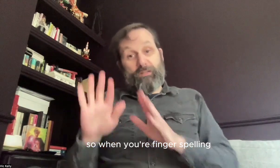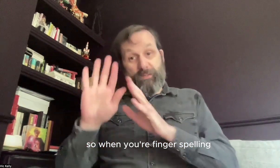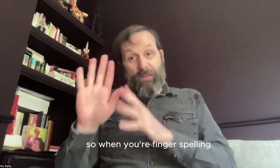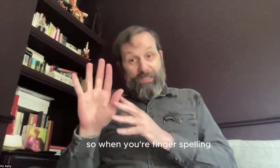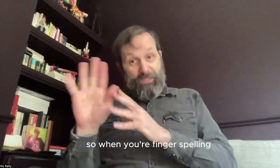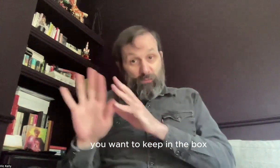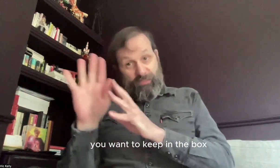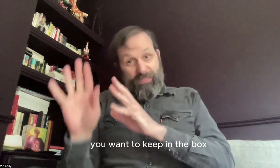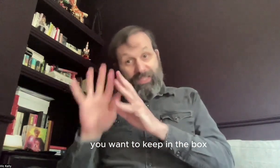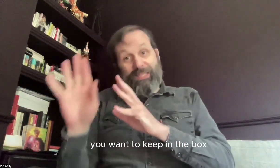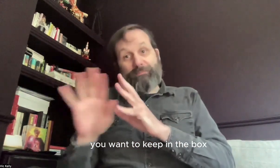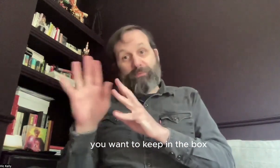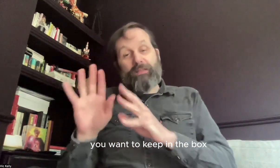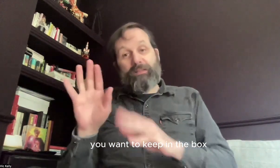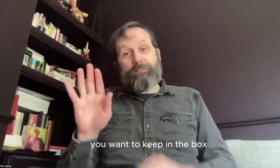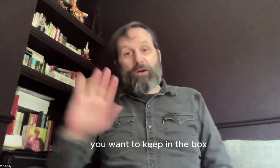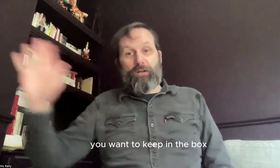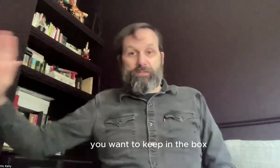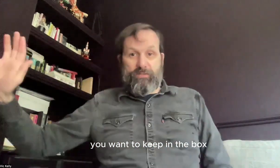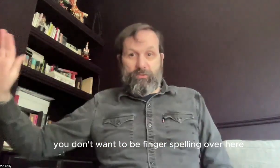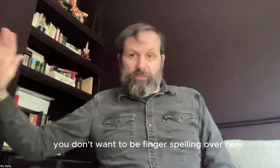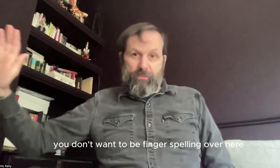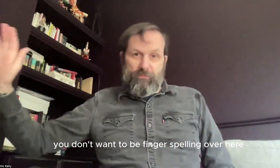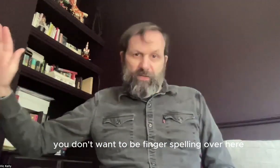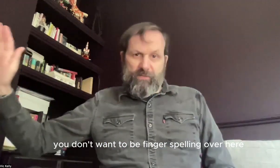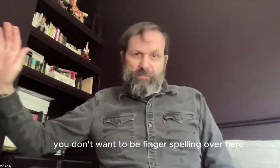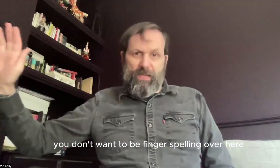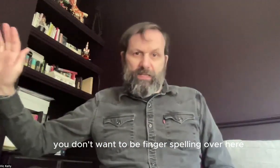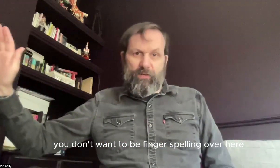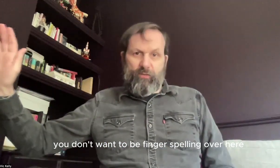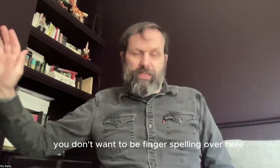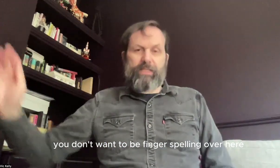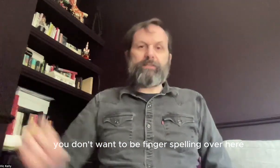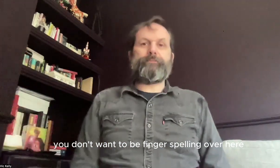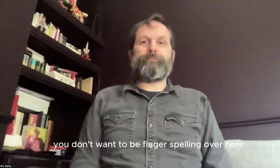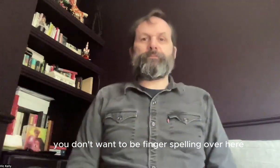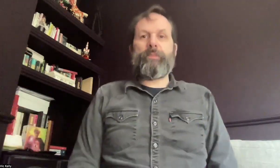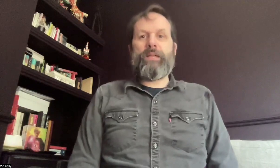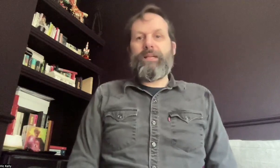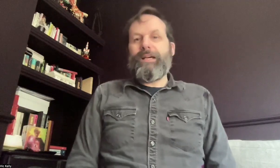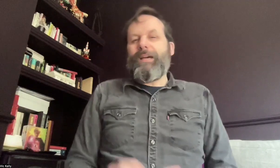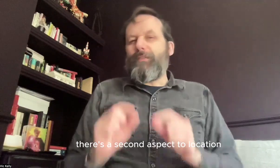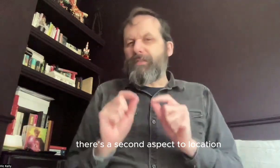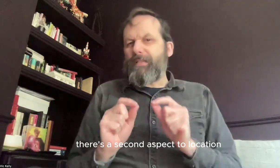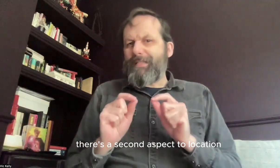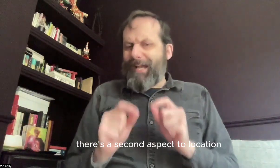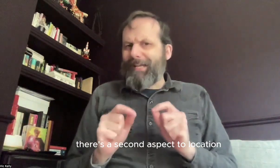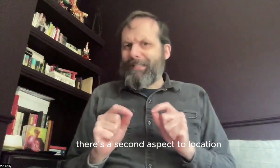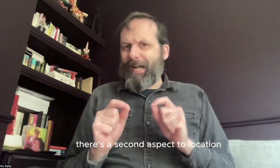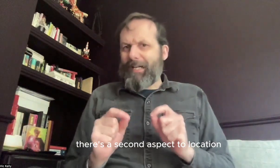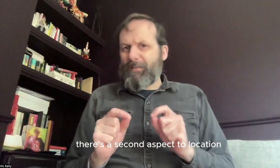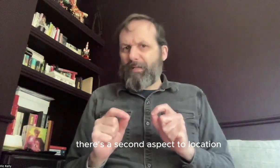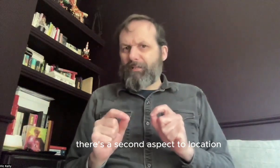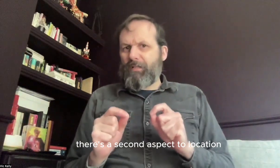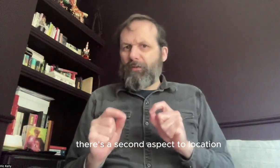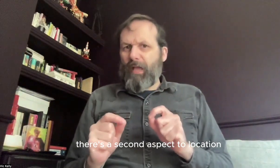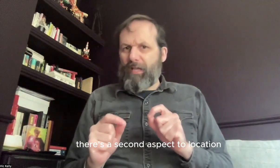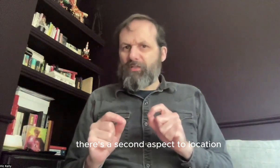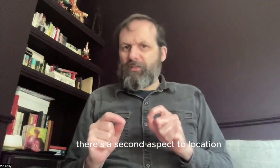finger spelling, you want to keep in the box. You don't want to be finger spelling over here. There's a second aspect to location